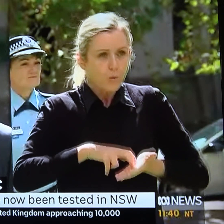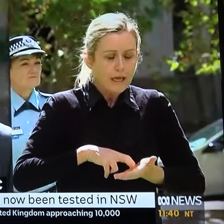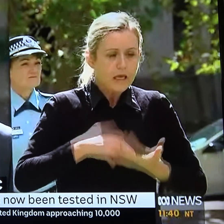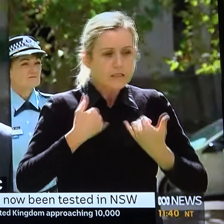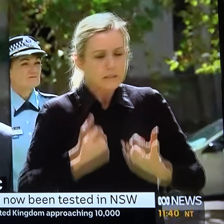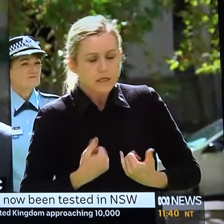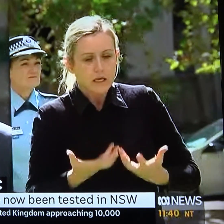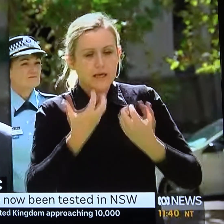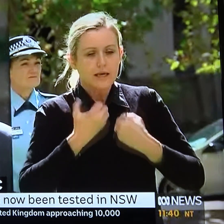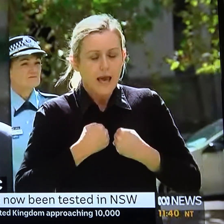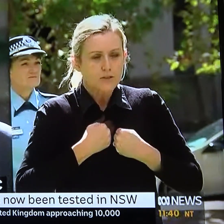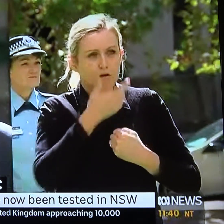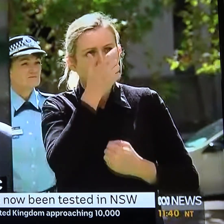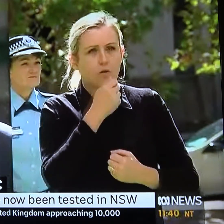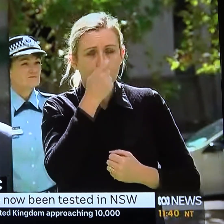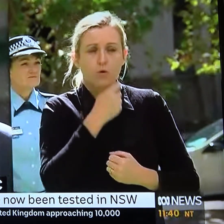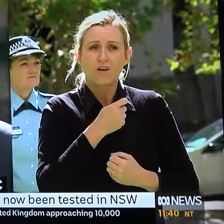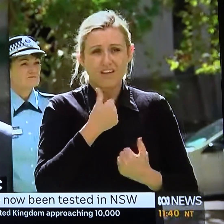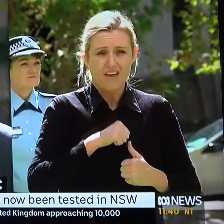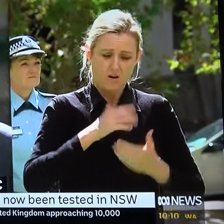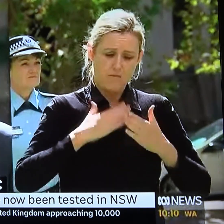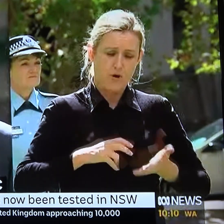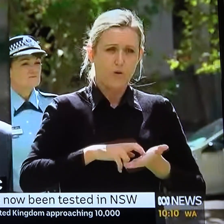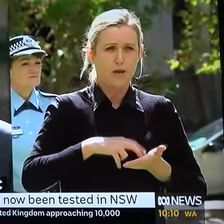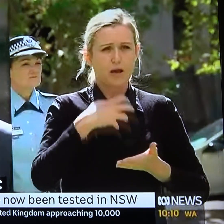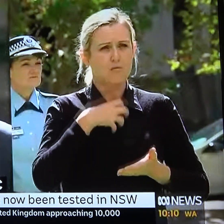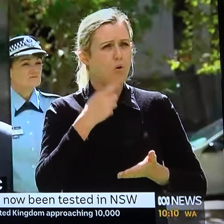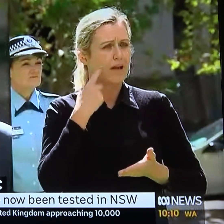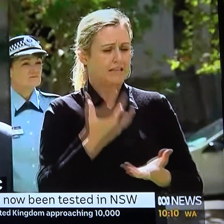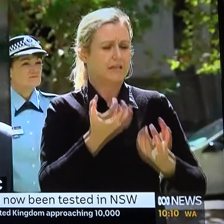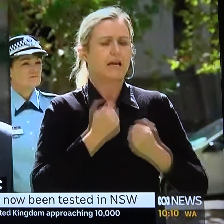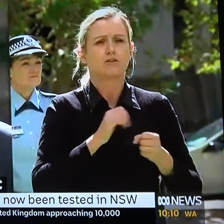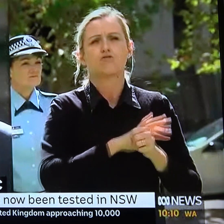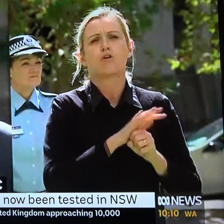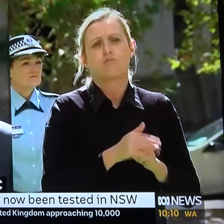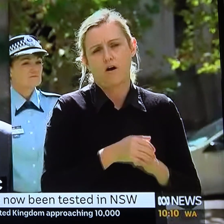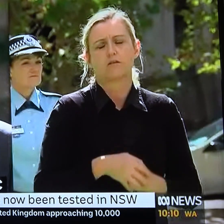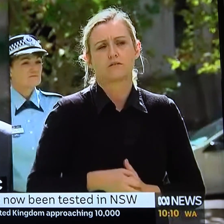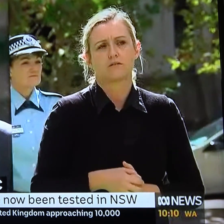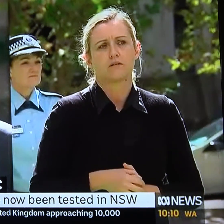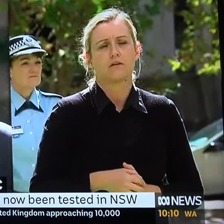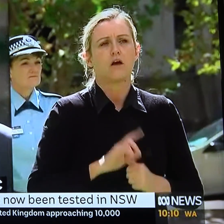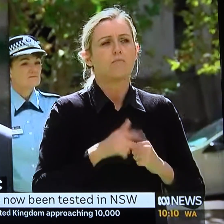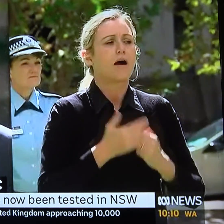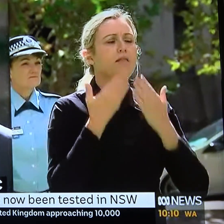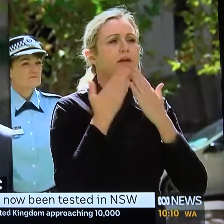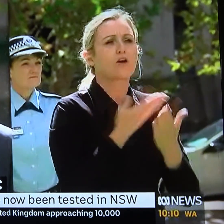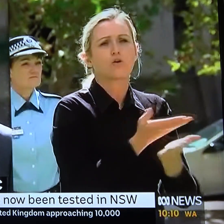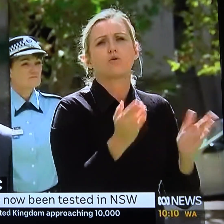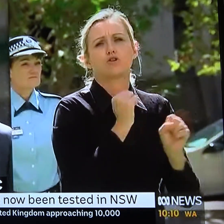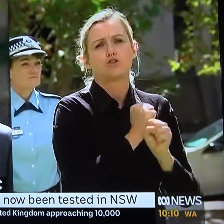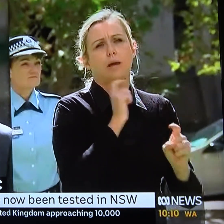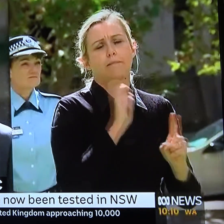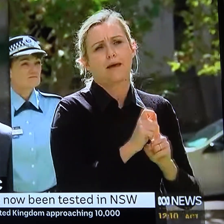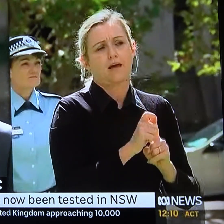thank GPs because they've set up different ways of doing things. My GP has basically no one going into reception. You sit outside